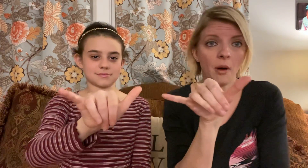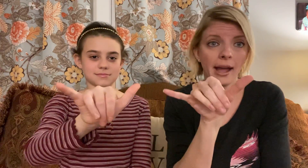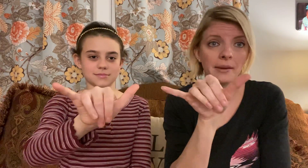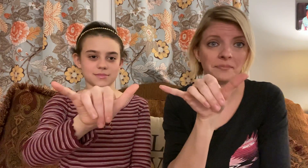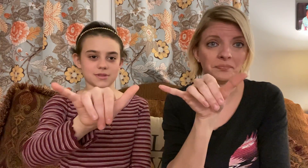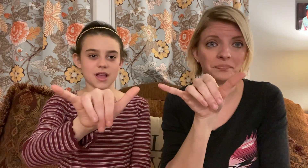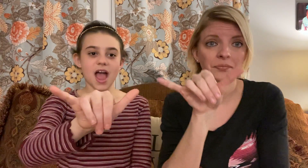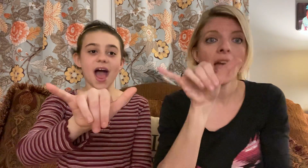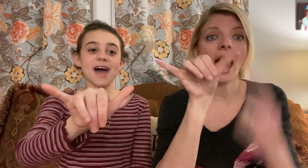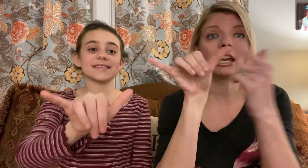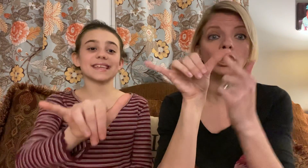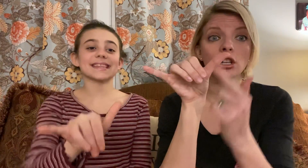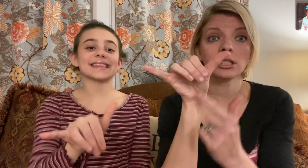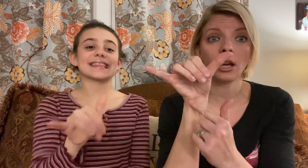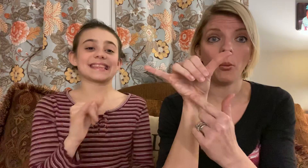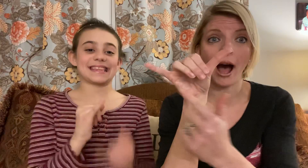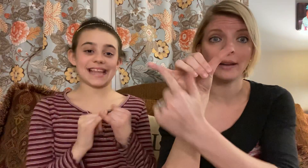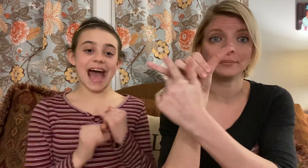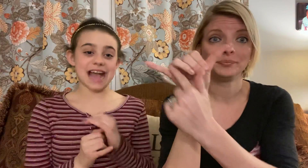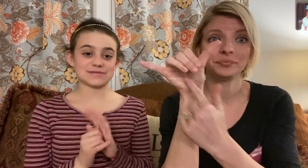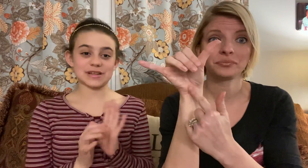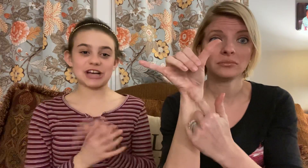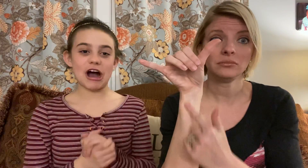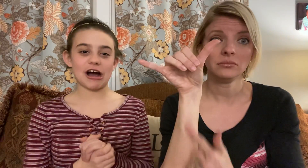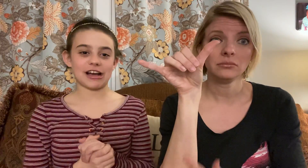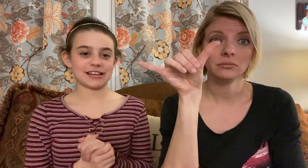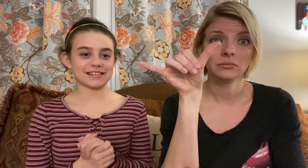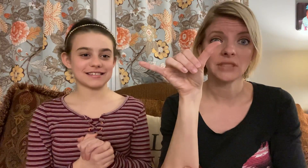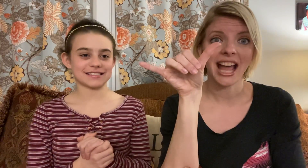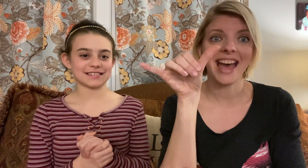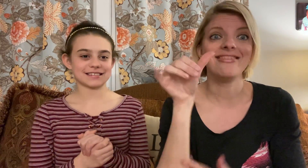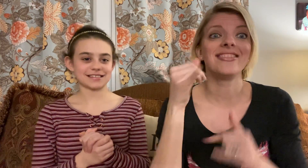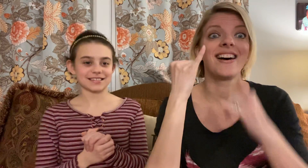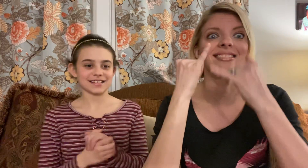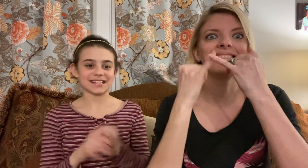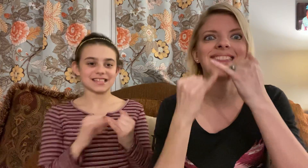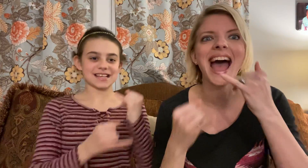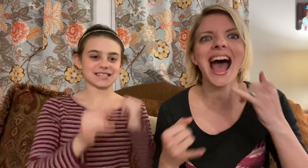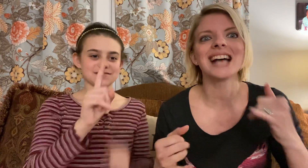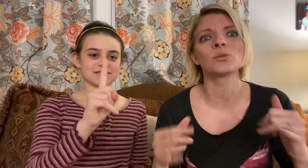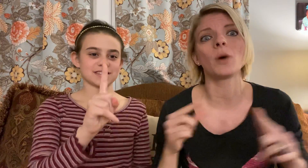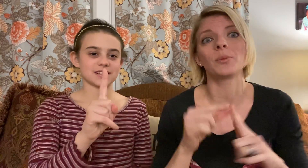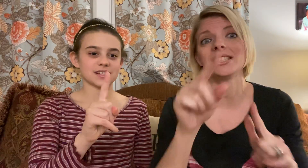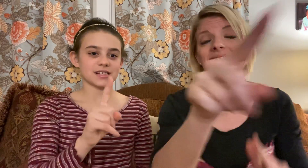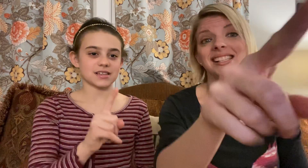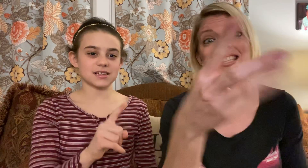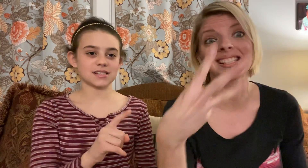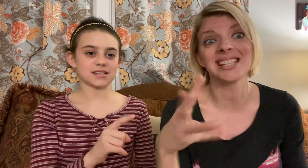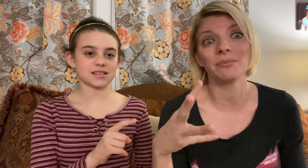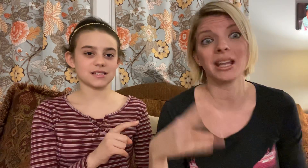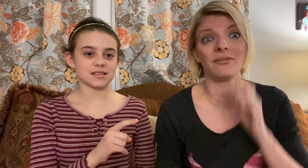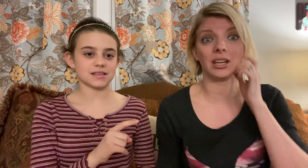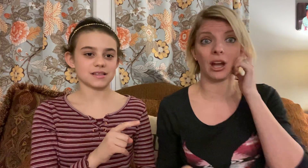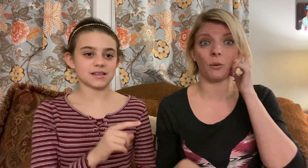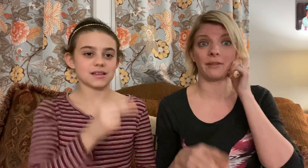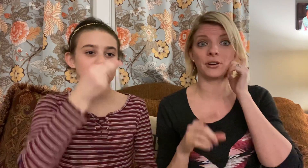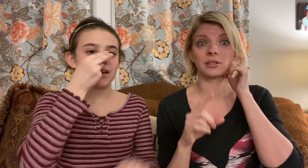Y. And it looks like a Y. And then the last one, we did it. 16-minute video, our first